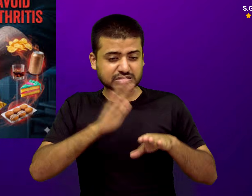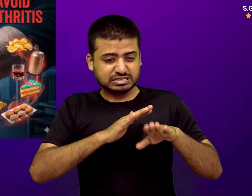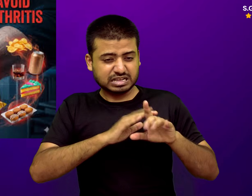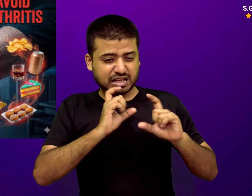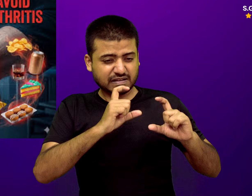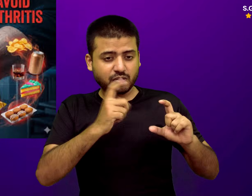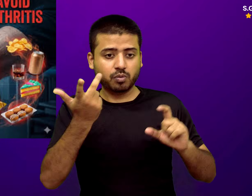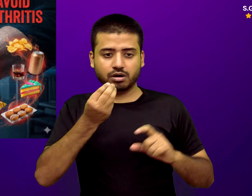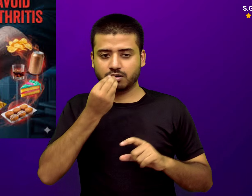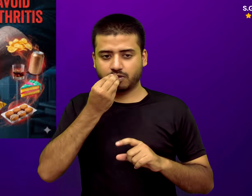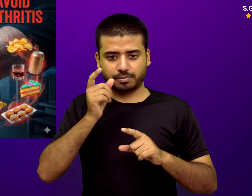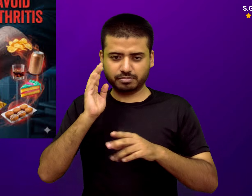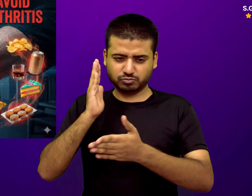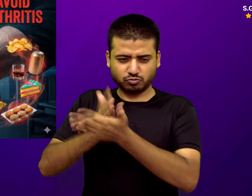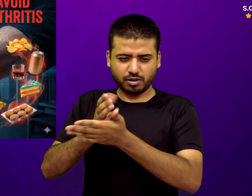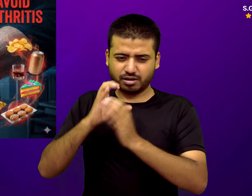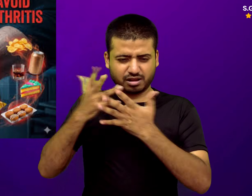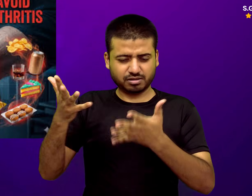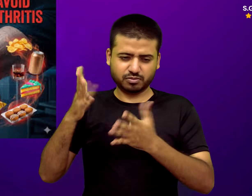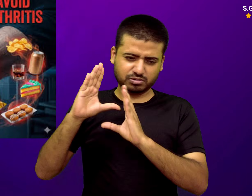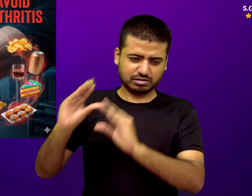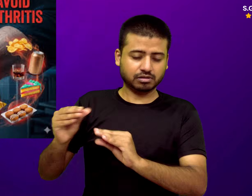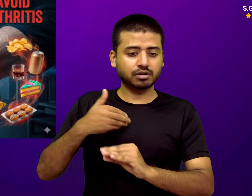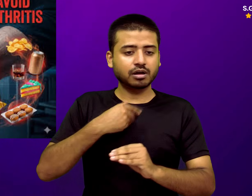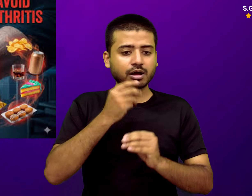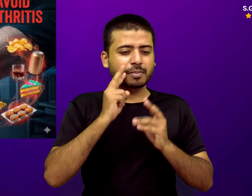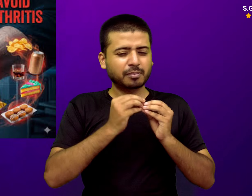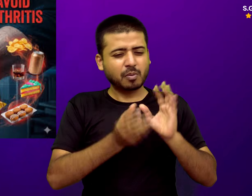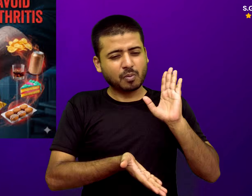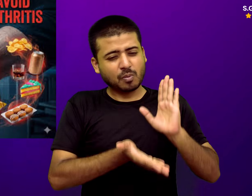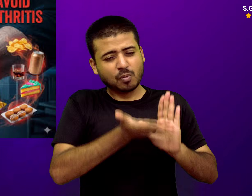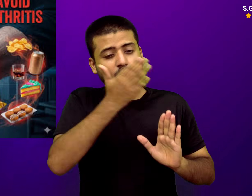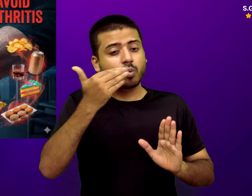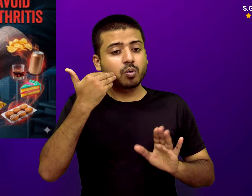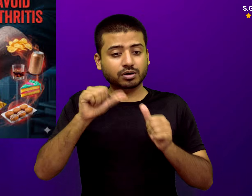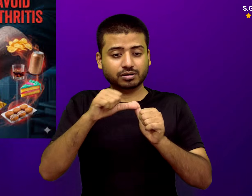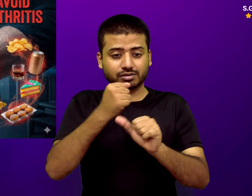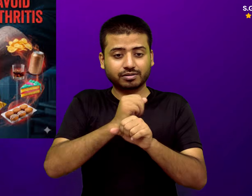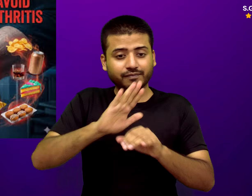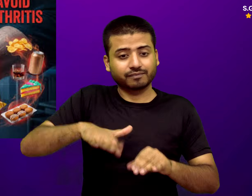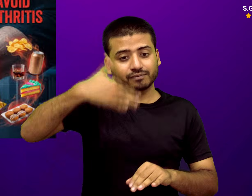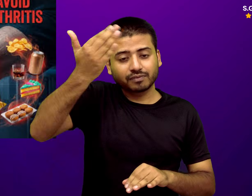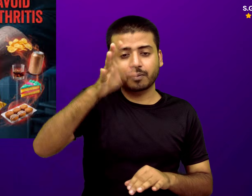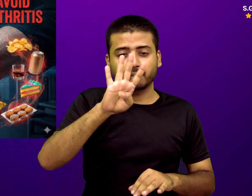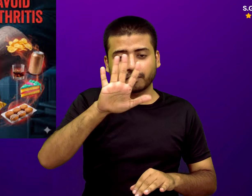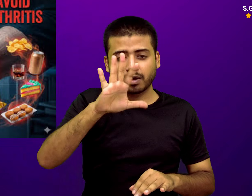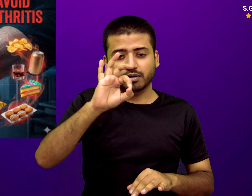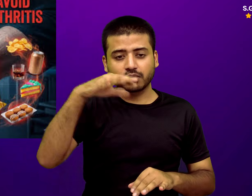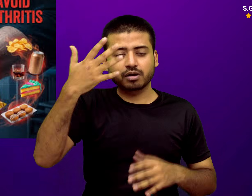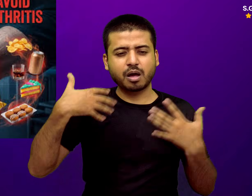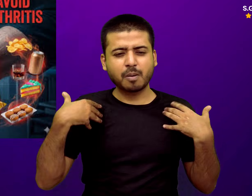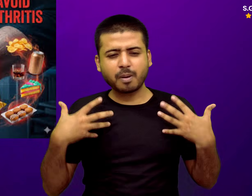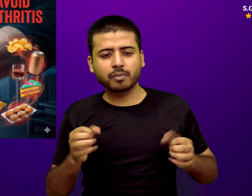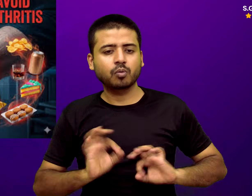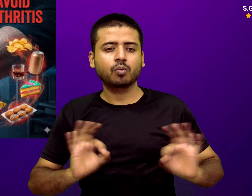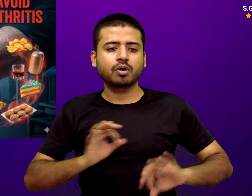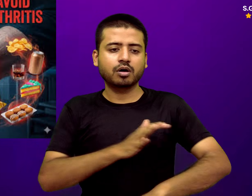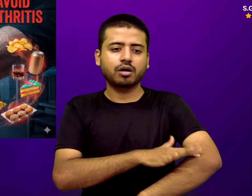carbohydrates processed foods, think packaged snacks, baked goods, and fast food, are typically stripped of their natural fiber and